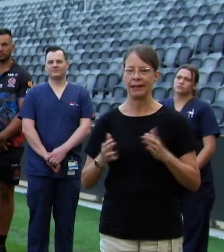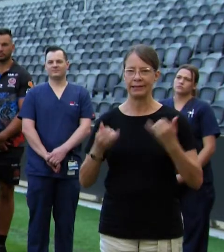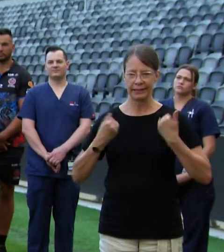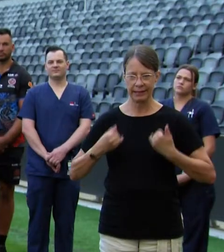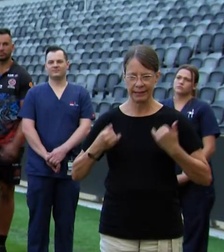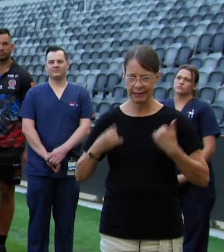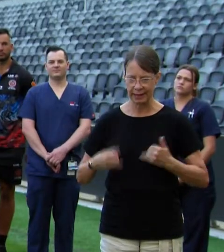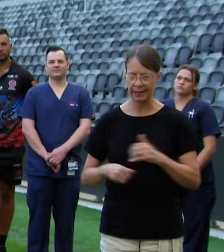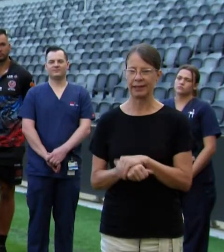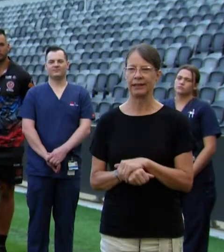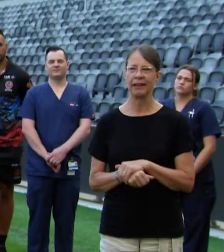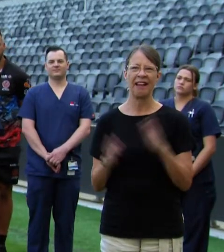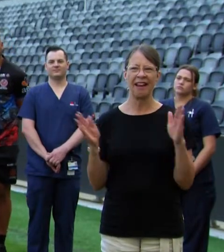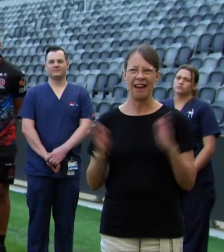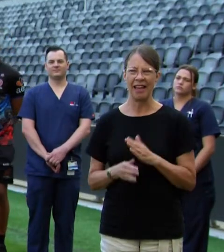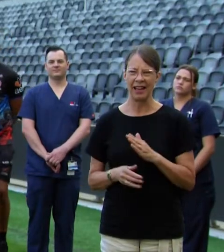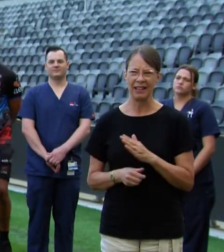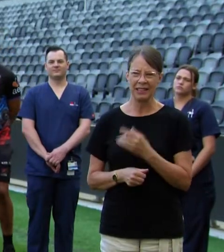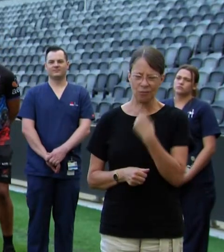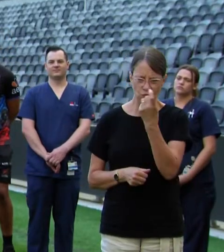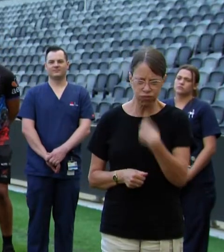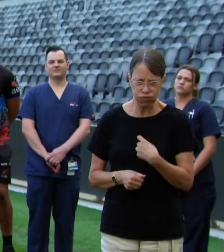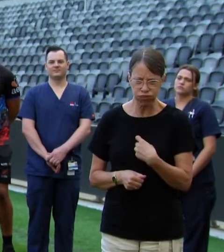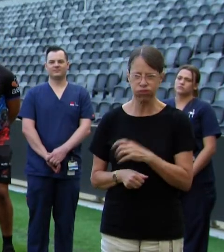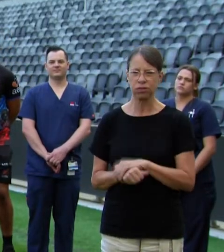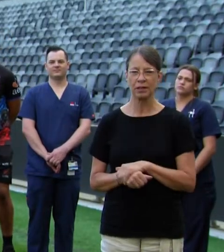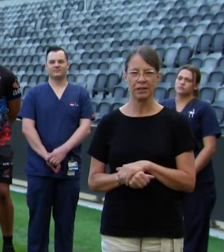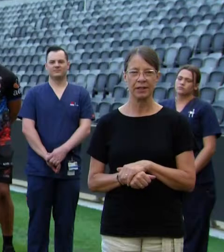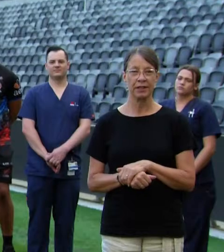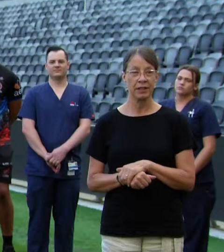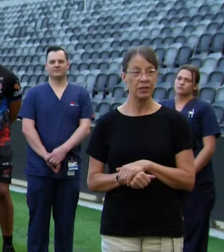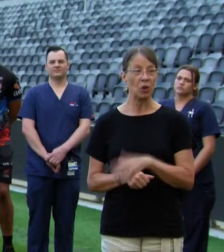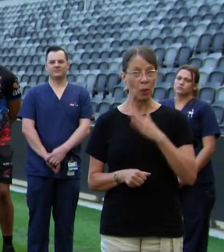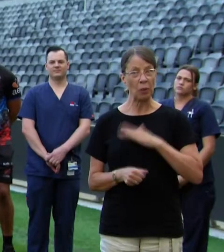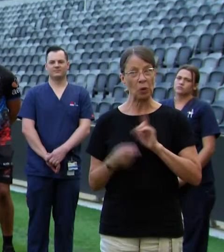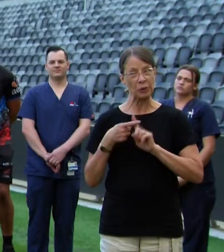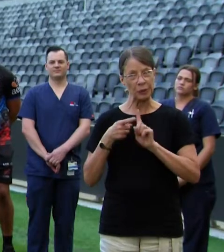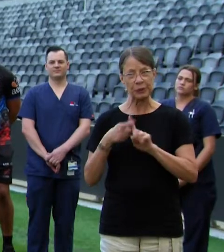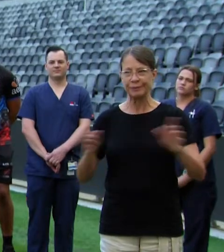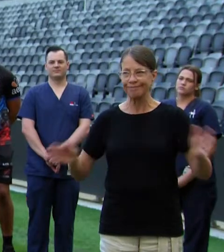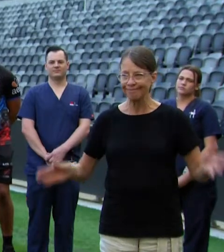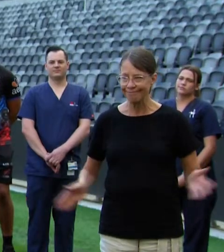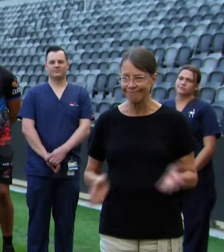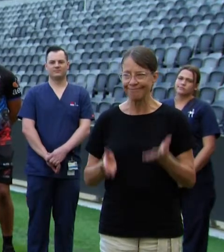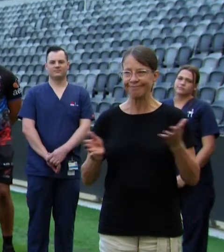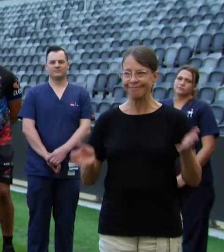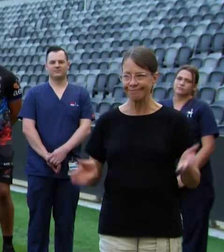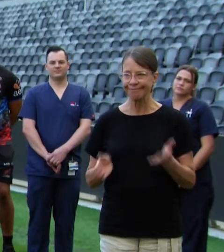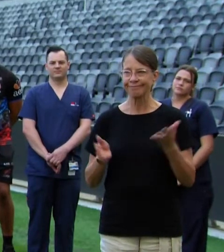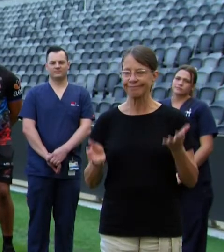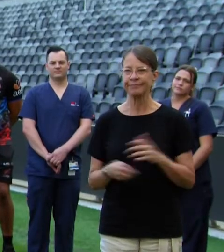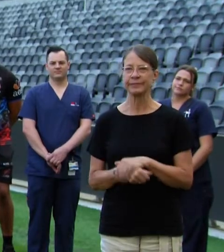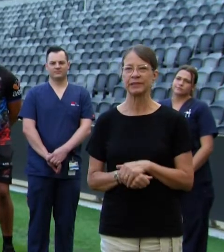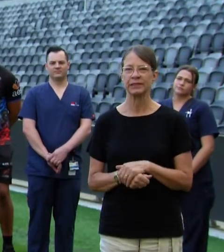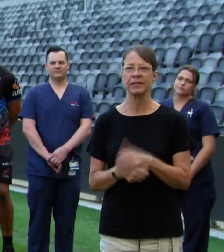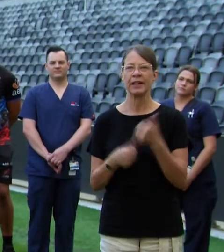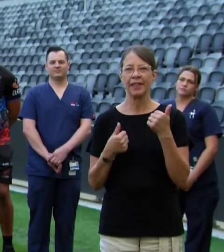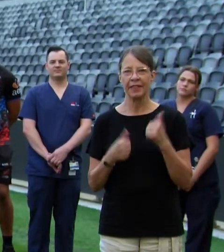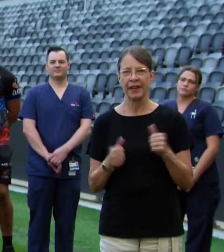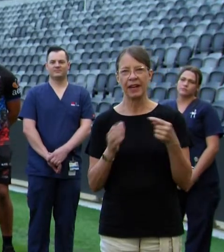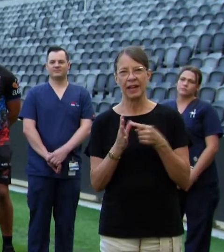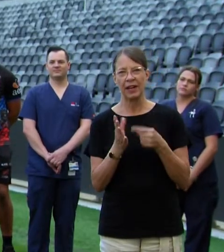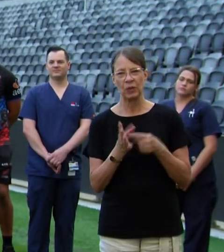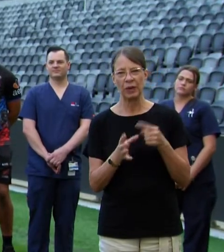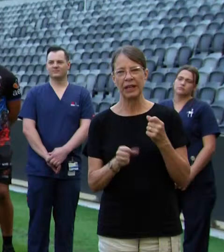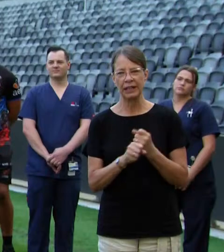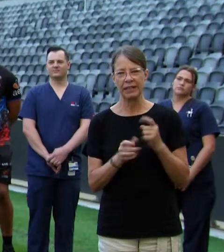reduce the severity of the disease. We will continue to push that. We'll get the advice if it comes to National Candidate Day from ATAGI.